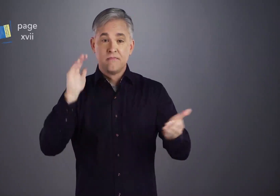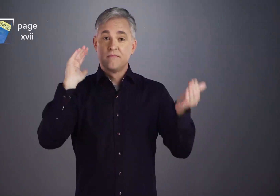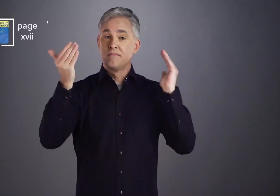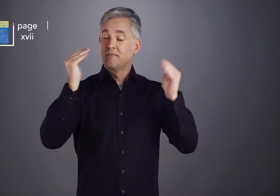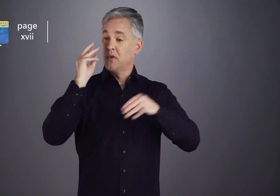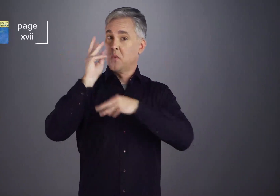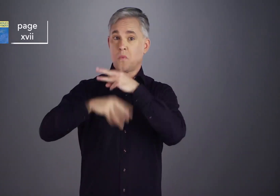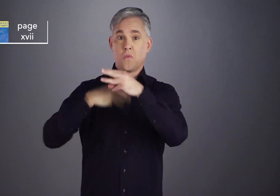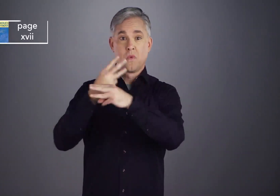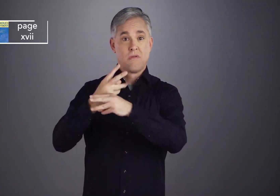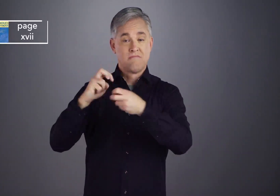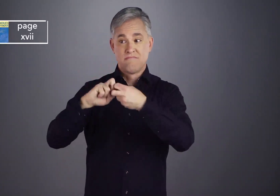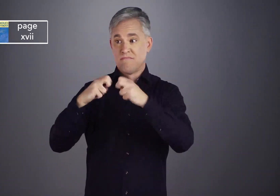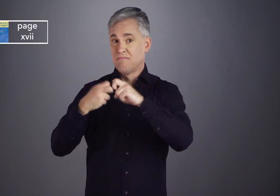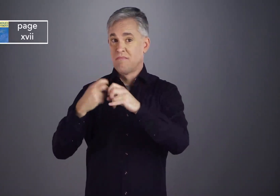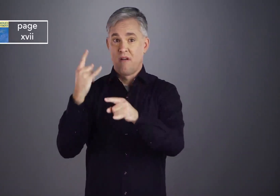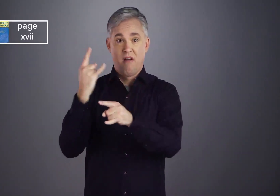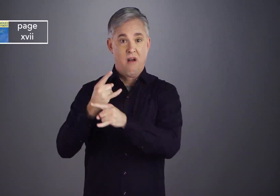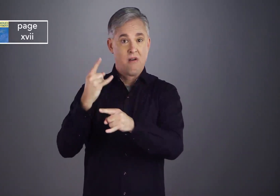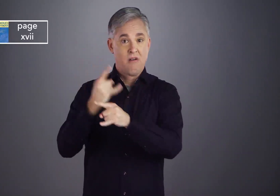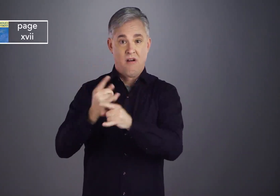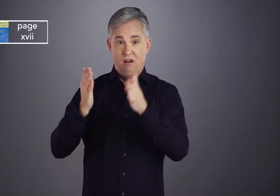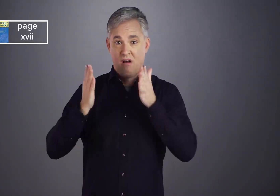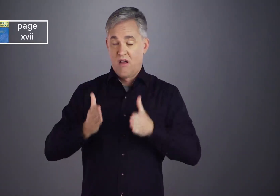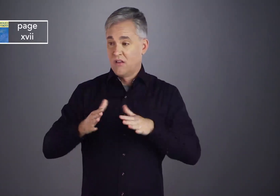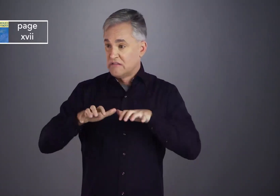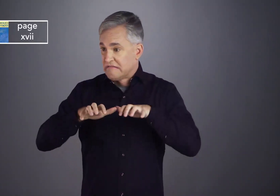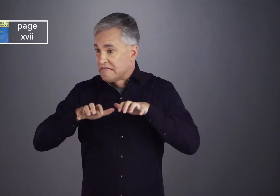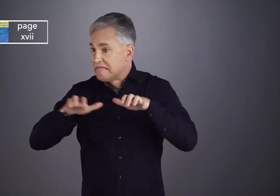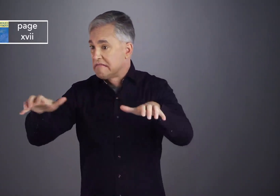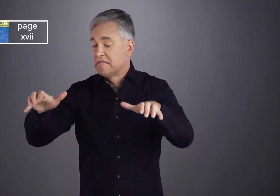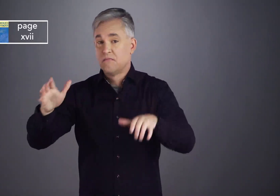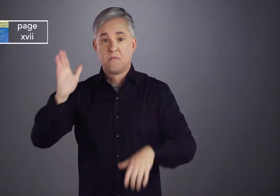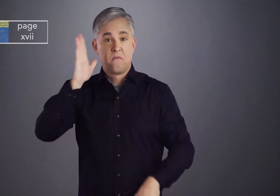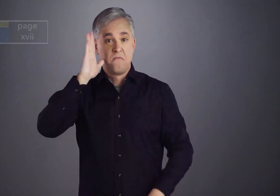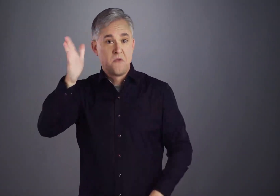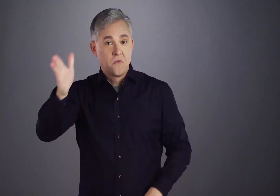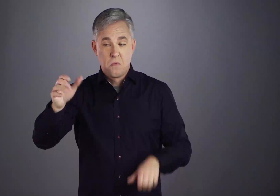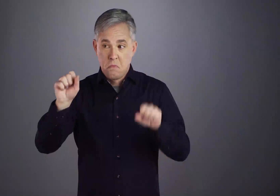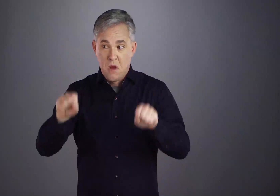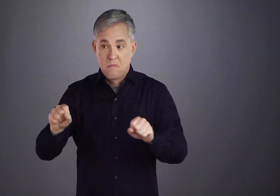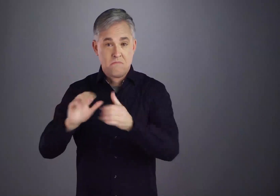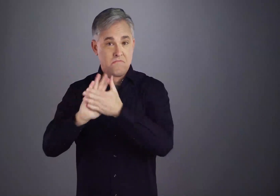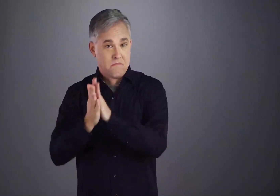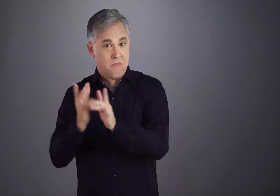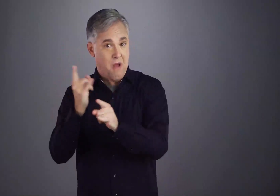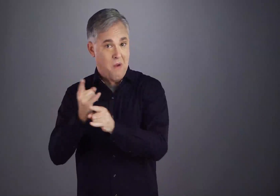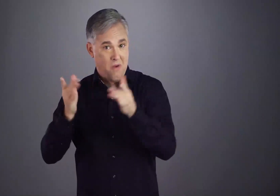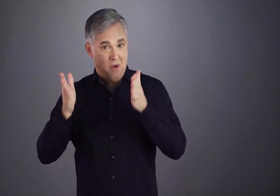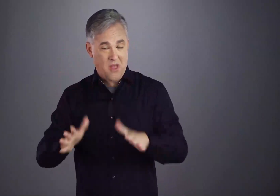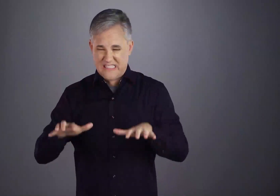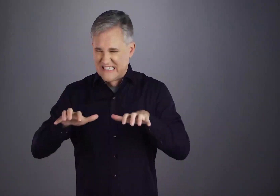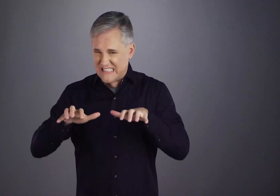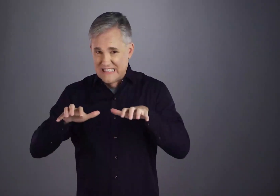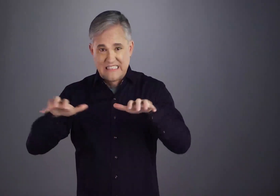So far, upon the total problem of several million actual and potential alcoholics in the world, we have made only a